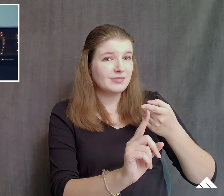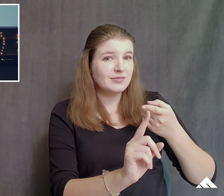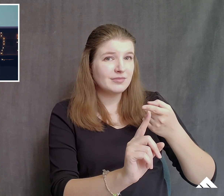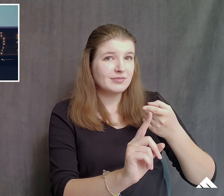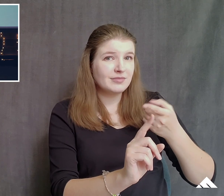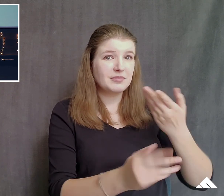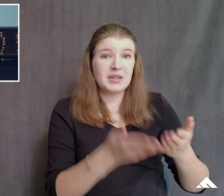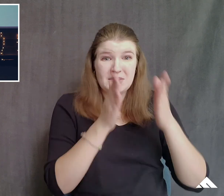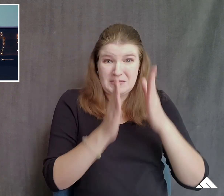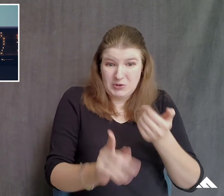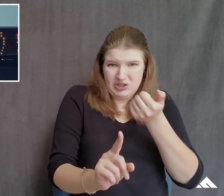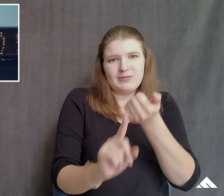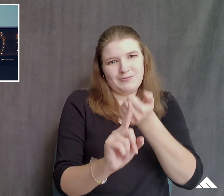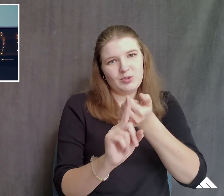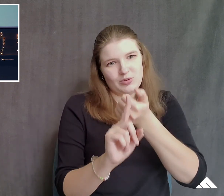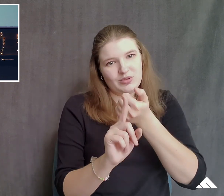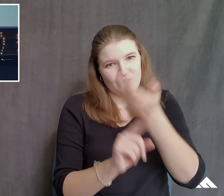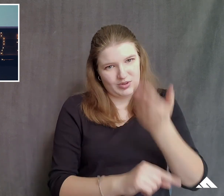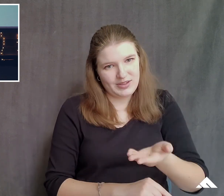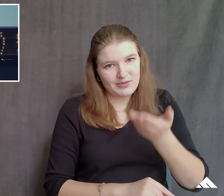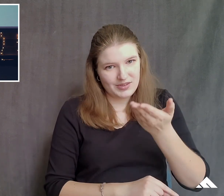That person might be you.